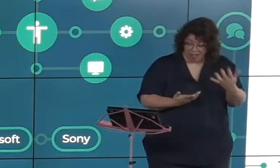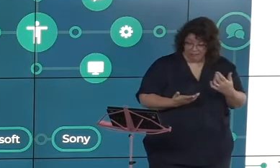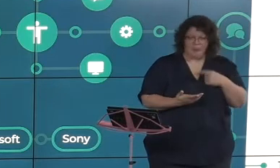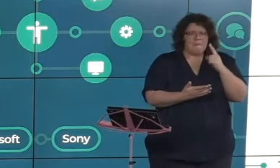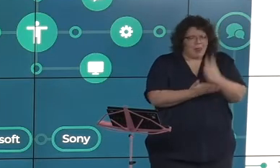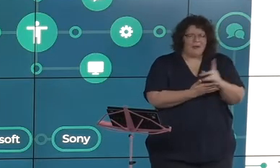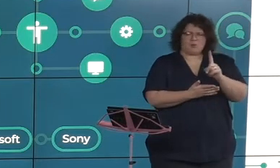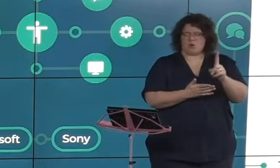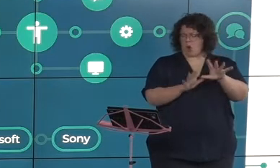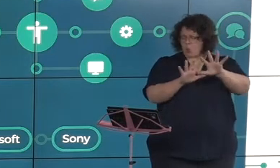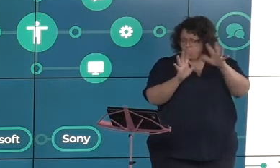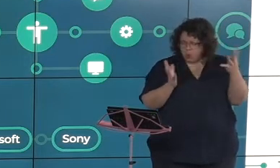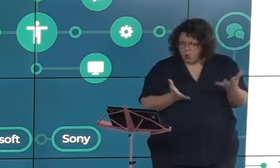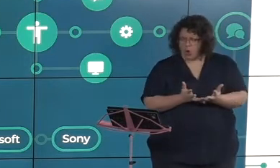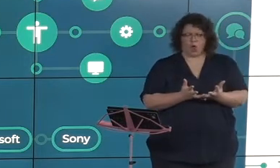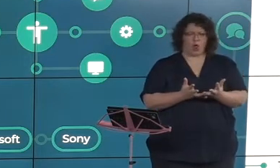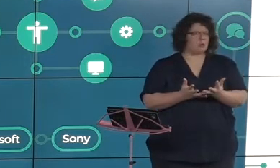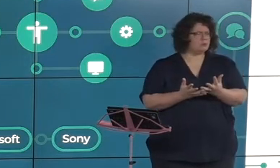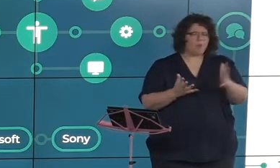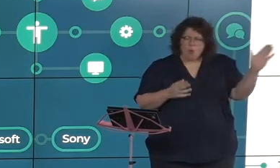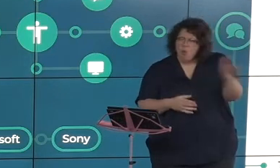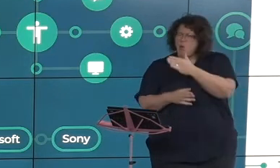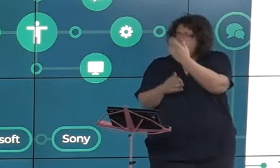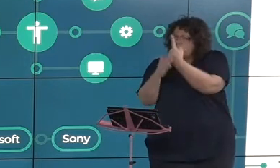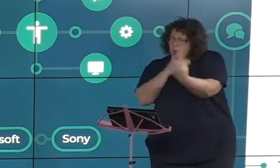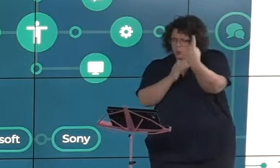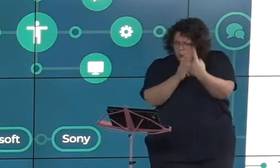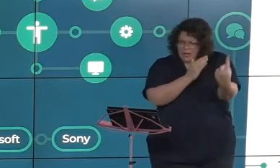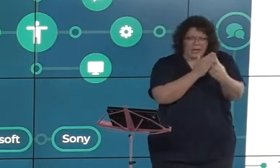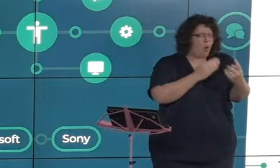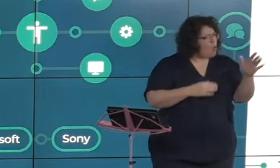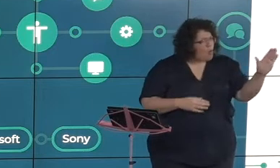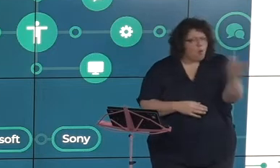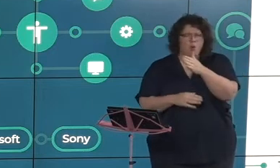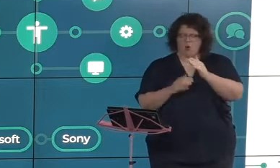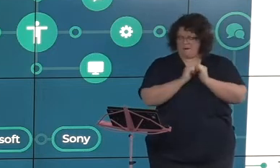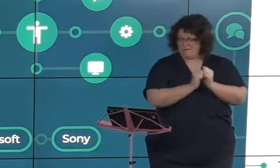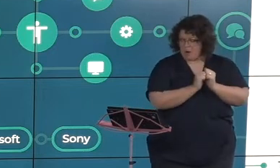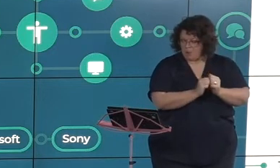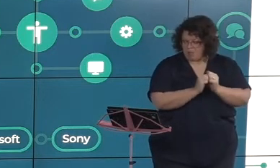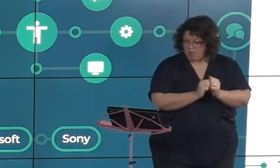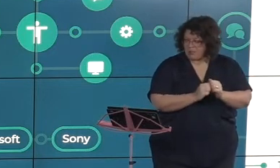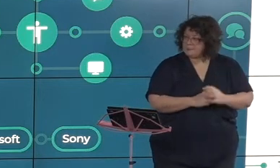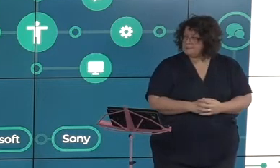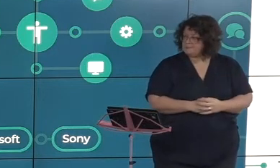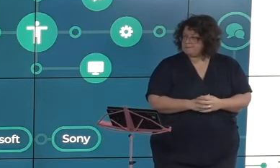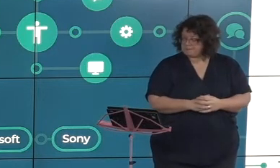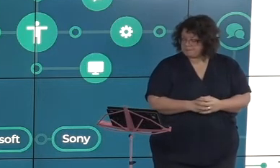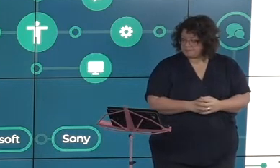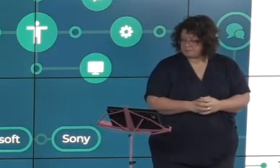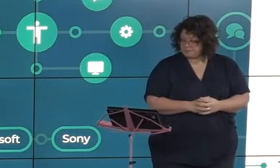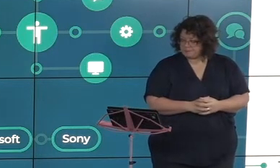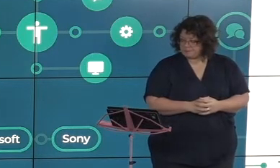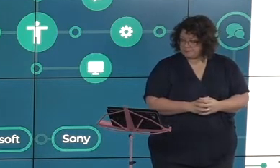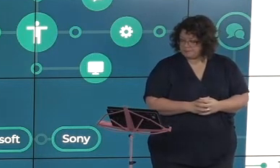design, where I see the intersection of our heads and our hearts, where technology, which can enable so much, but to use our